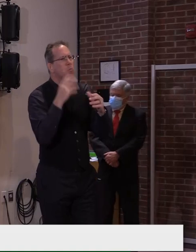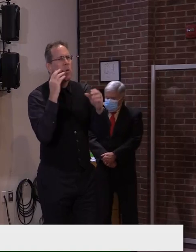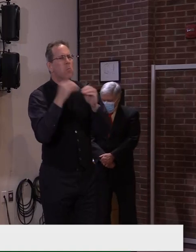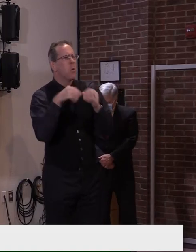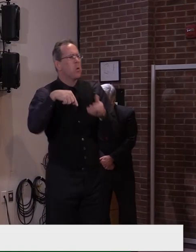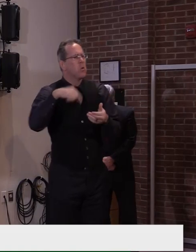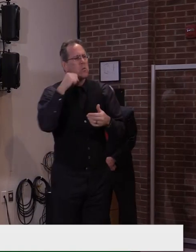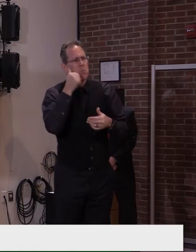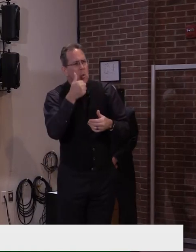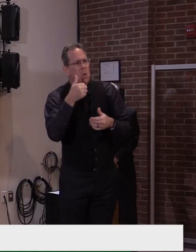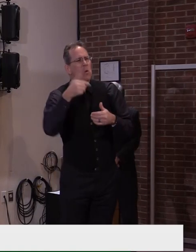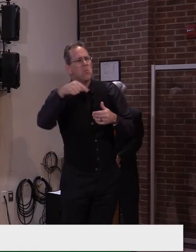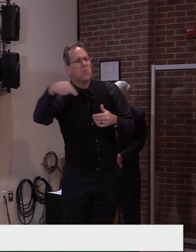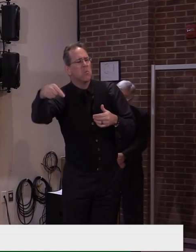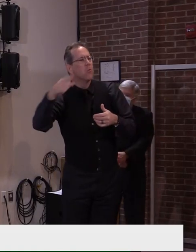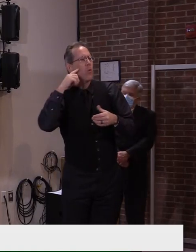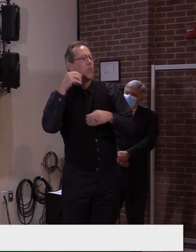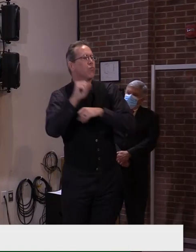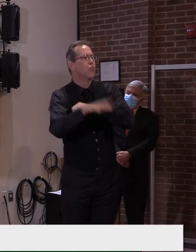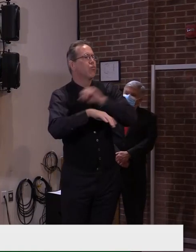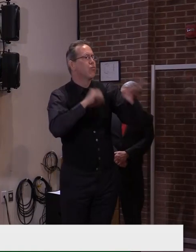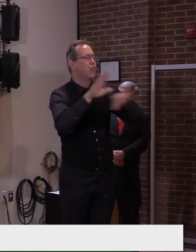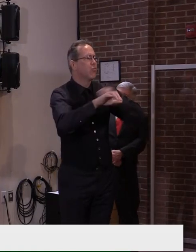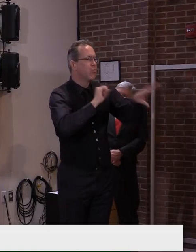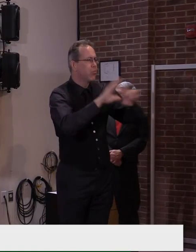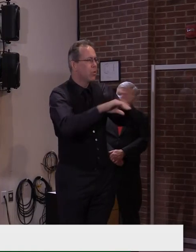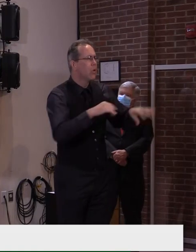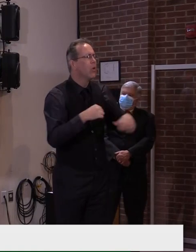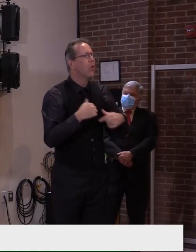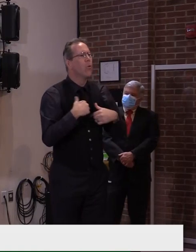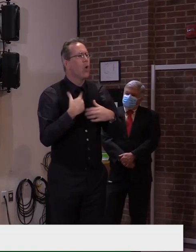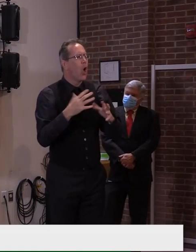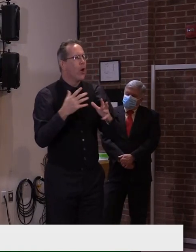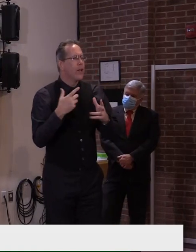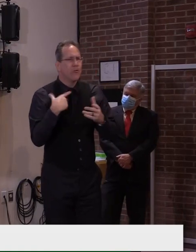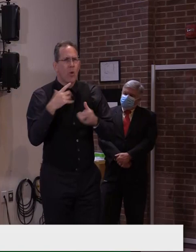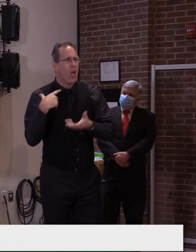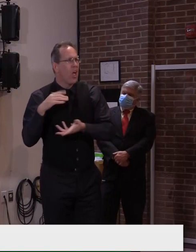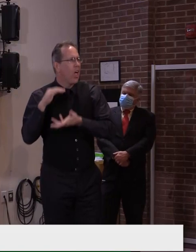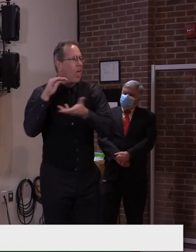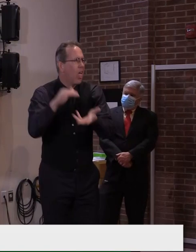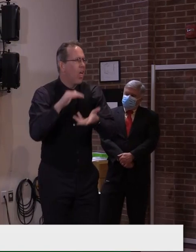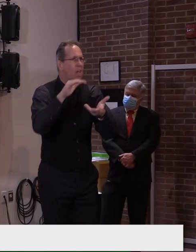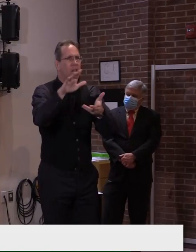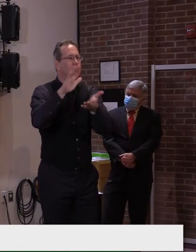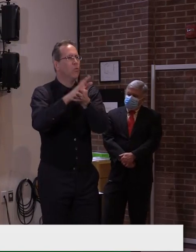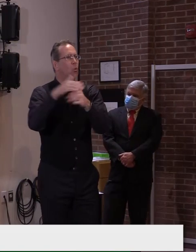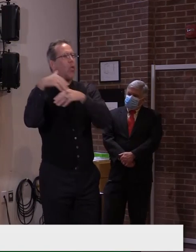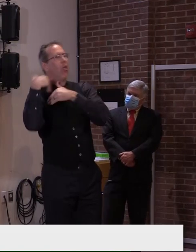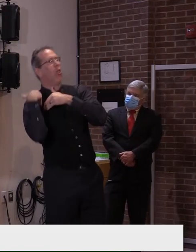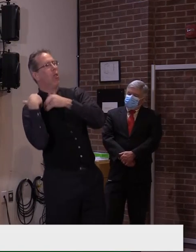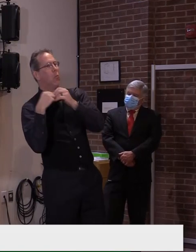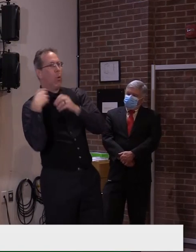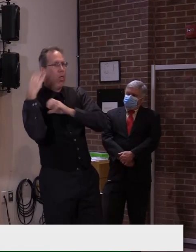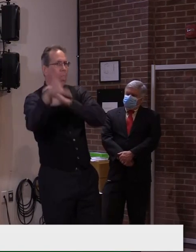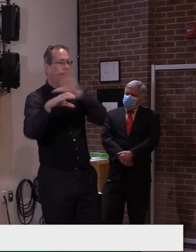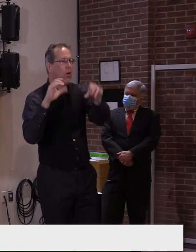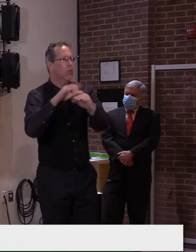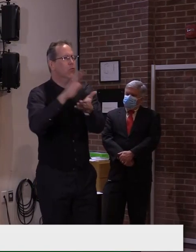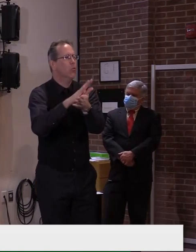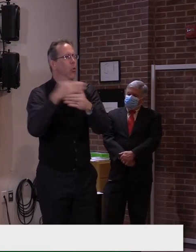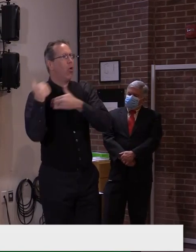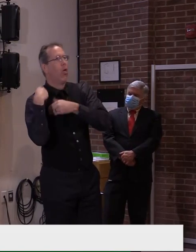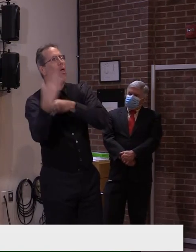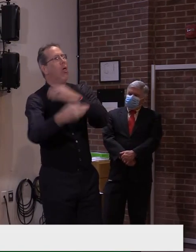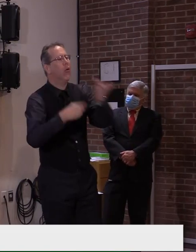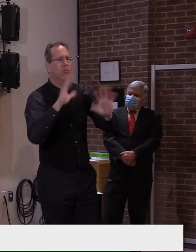don't want to impact the schools themselves. We know they're under a lot of stress as it is. But this is what we're doing